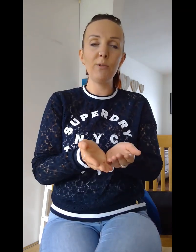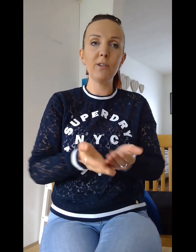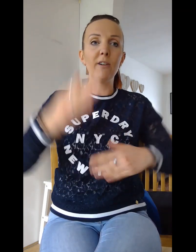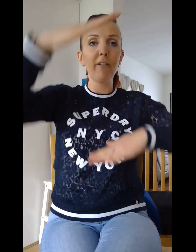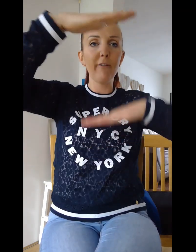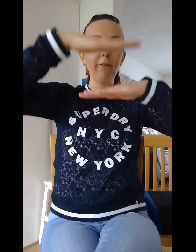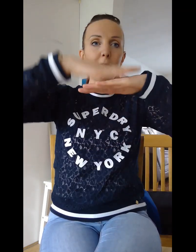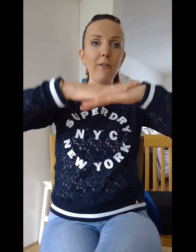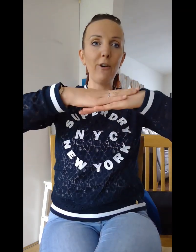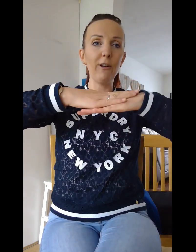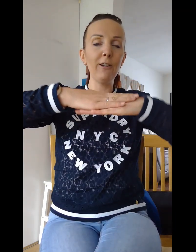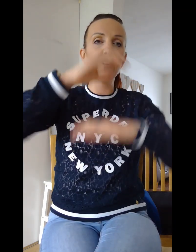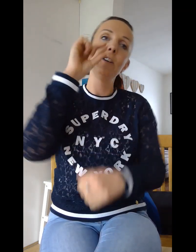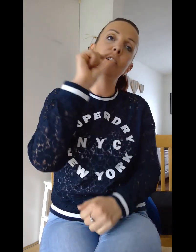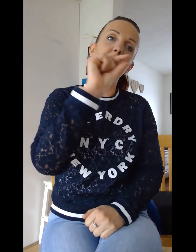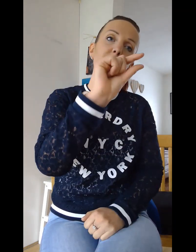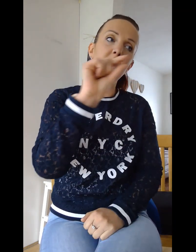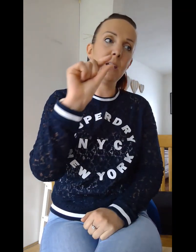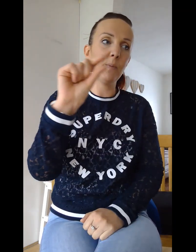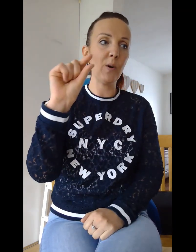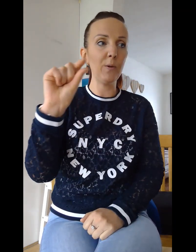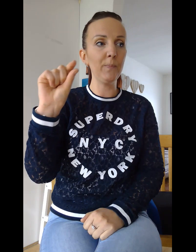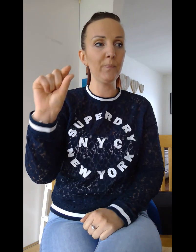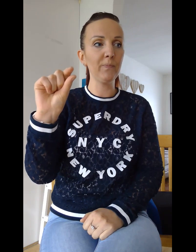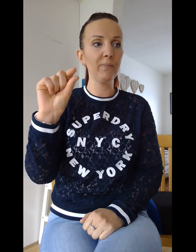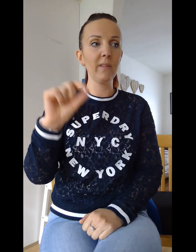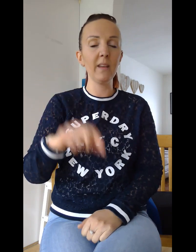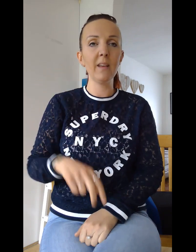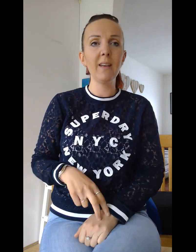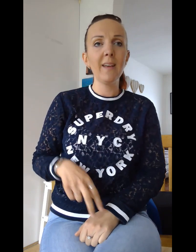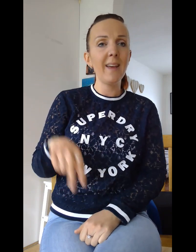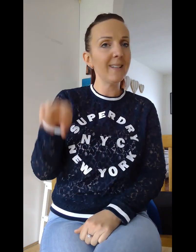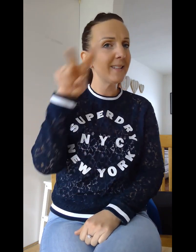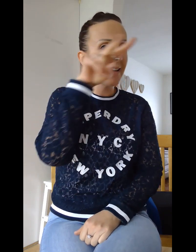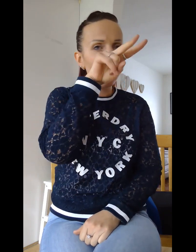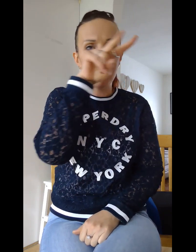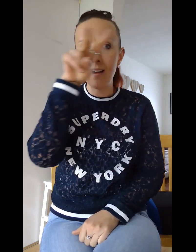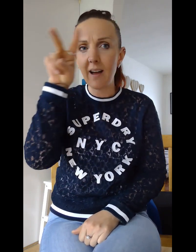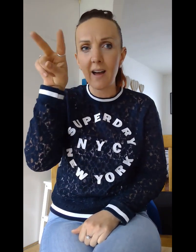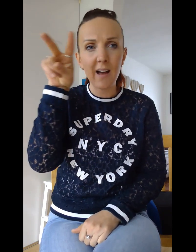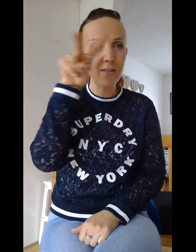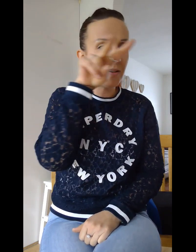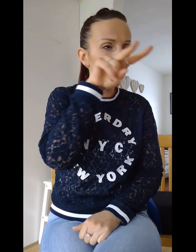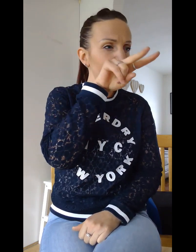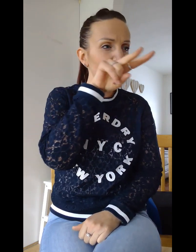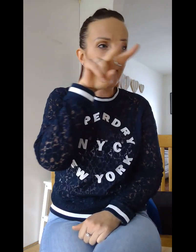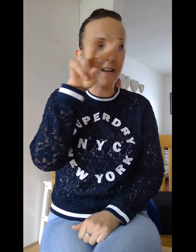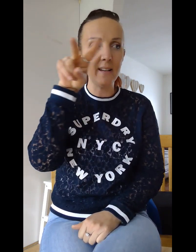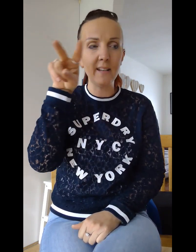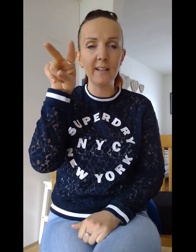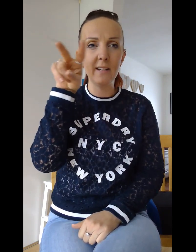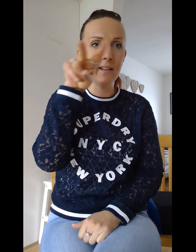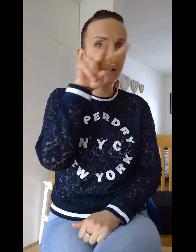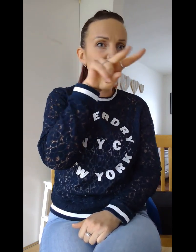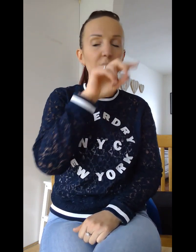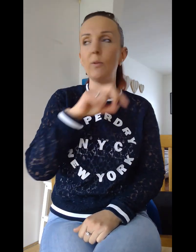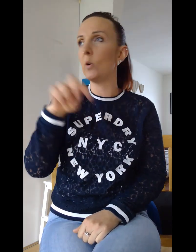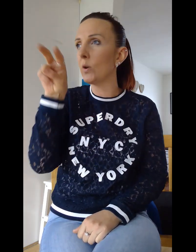world full of people, it's hard to lose sight. So we're